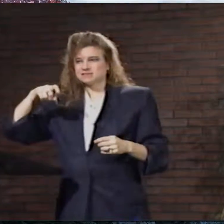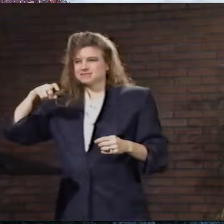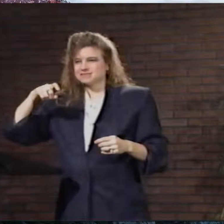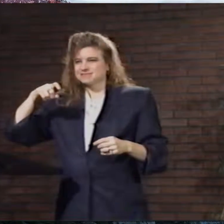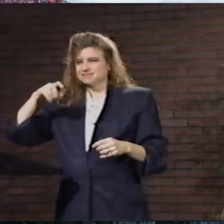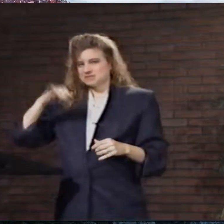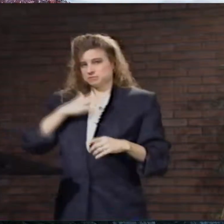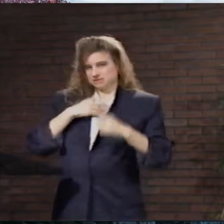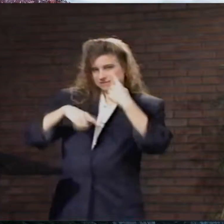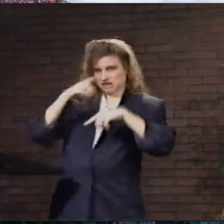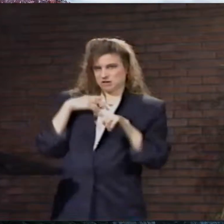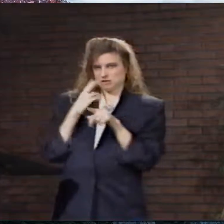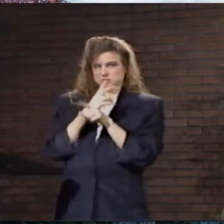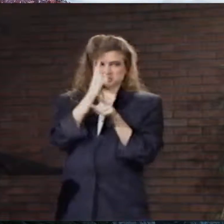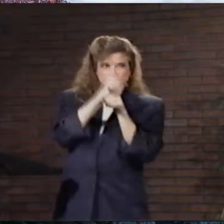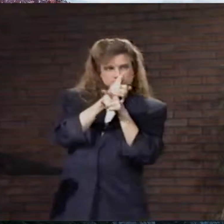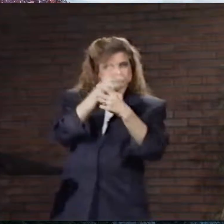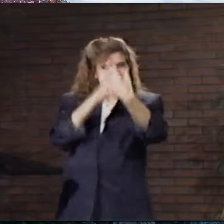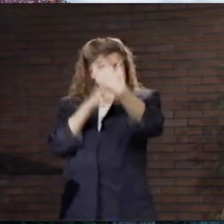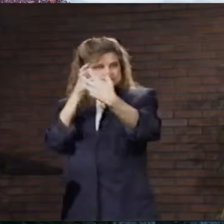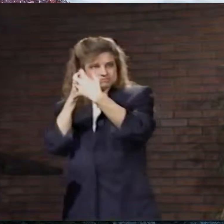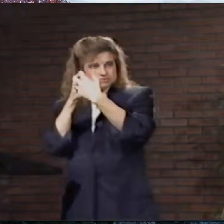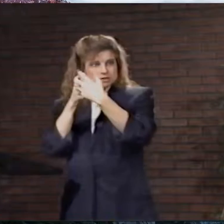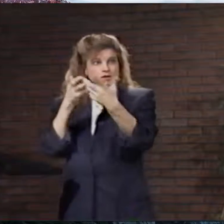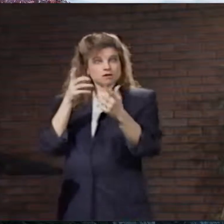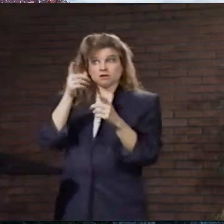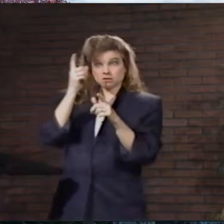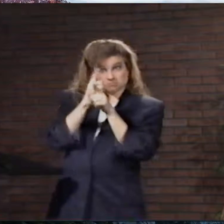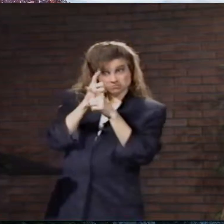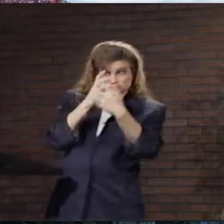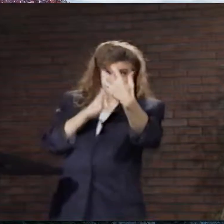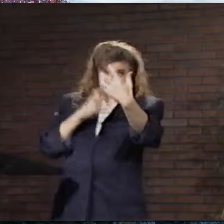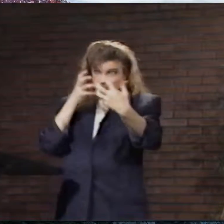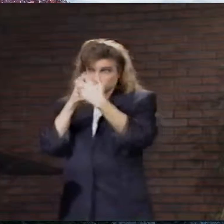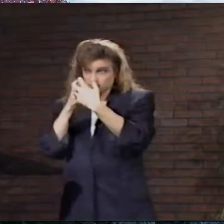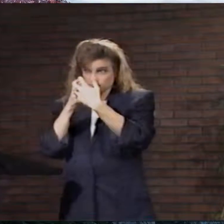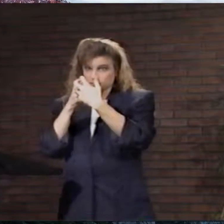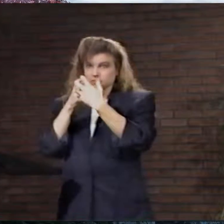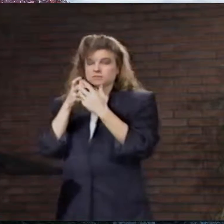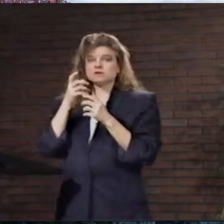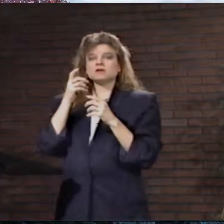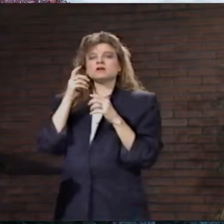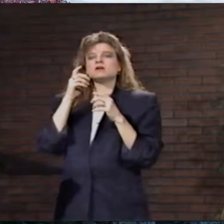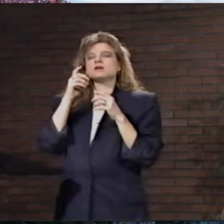which is sort of like what you need to do to match your consumer's needs.